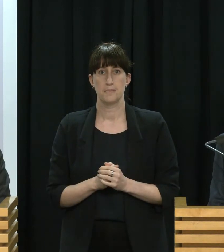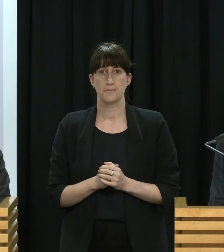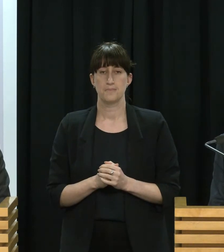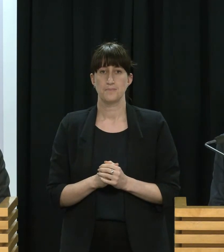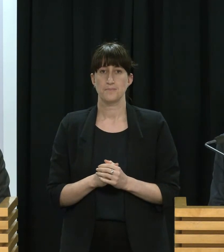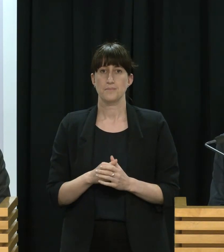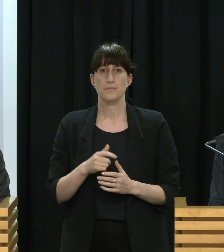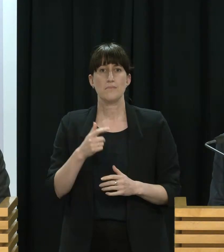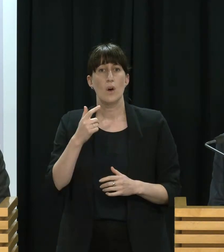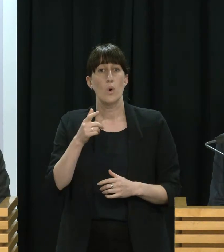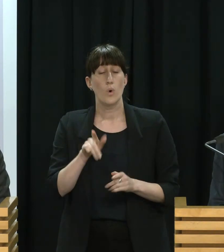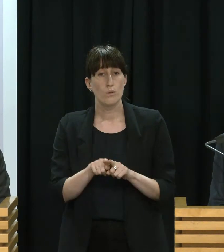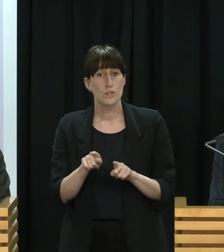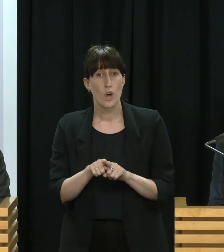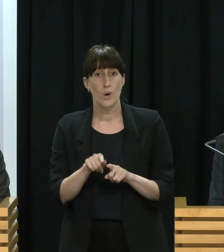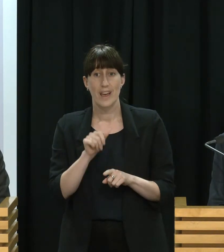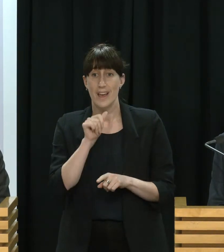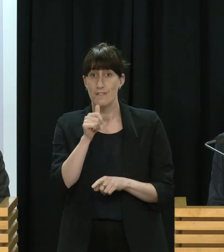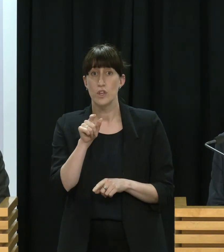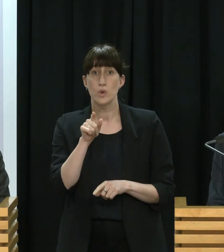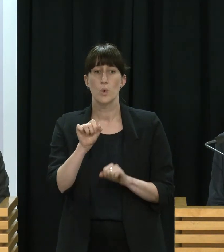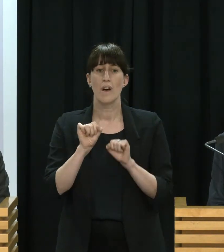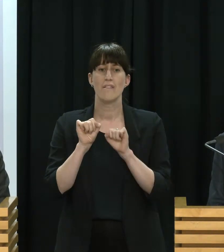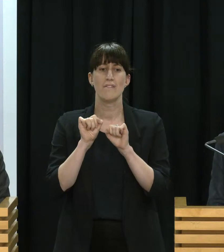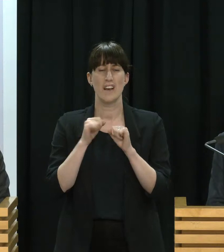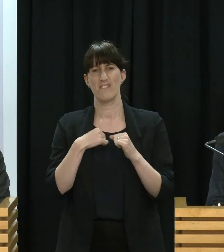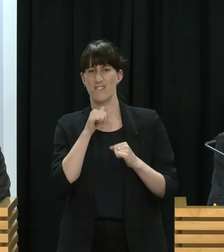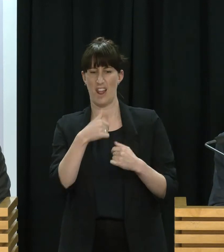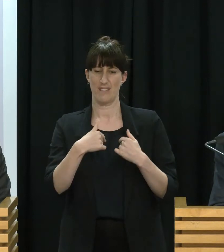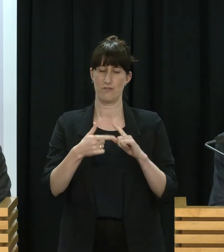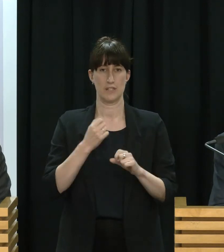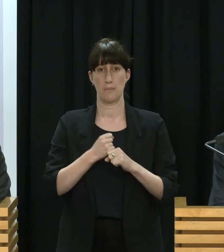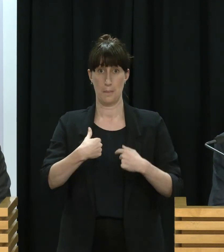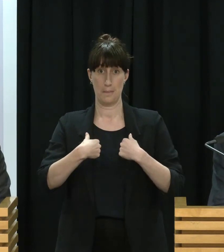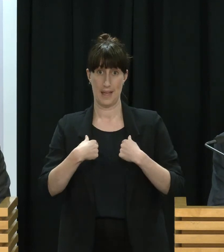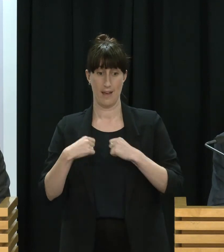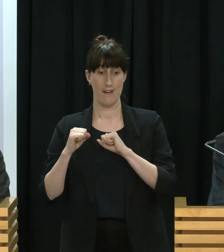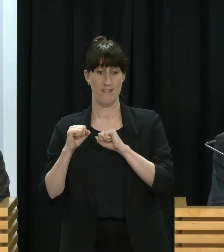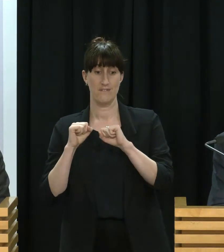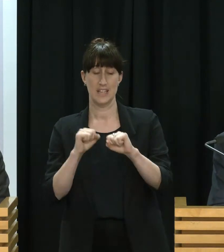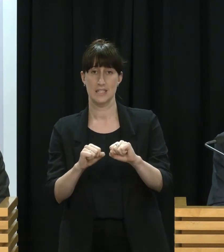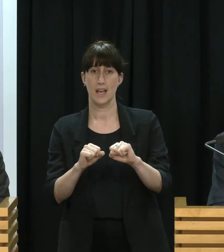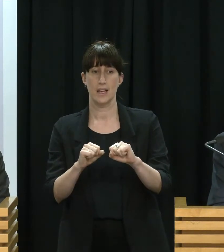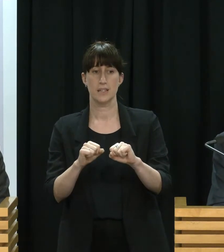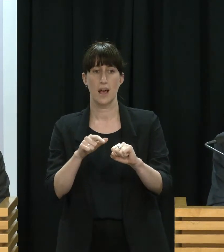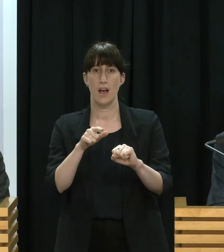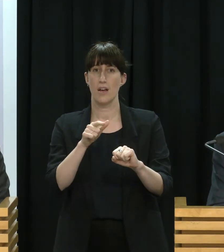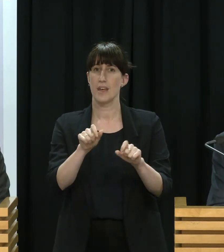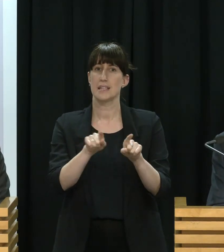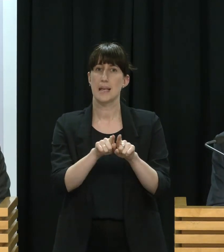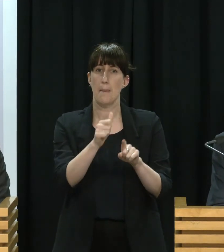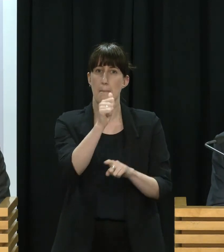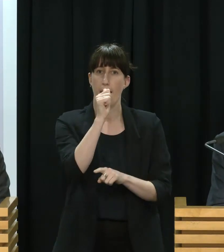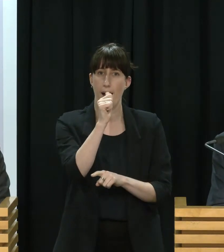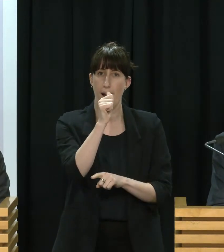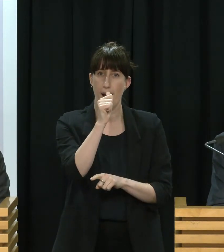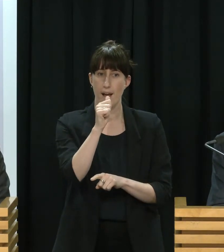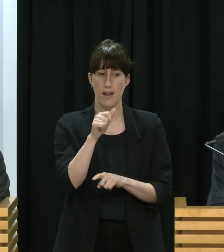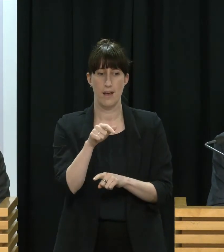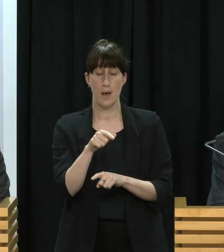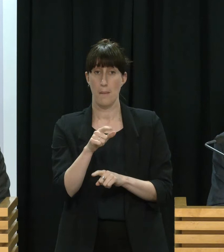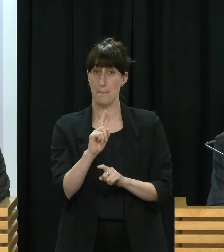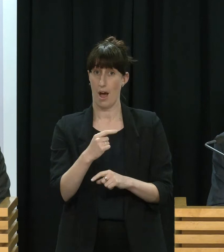interest. If you weren't at the location of interest in the relevant windows, then you don't need to be concerned, but you